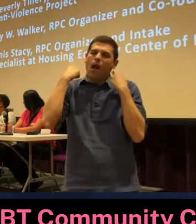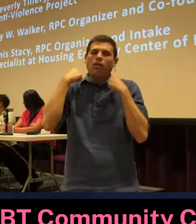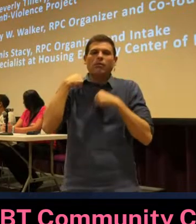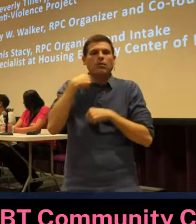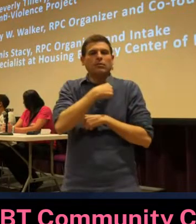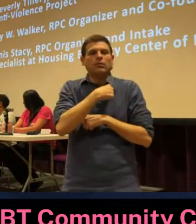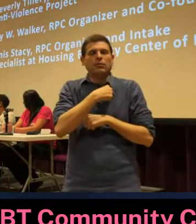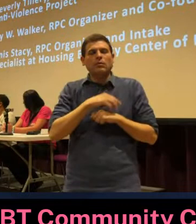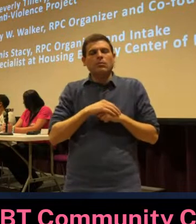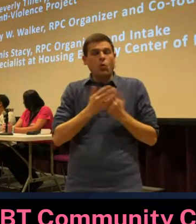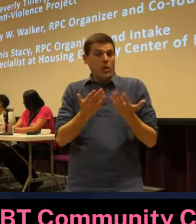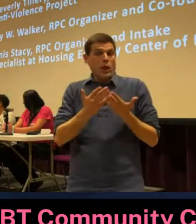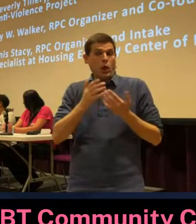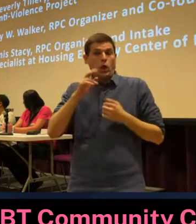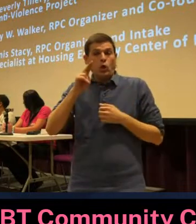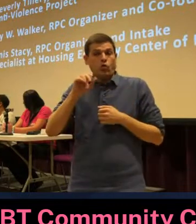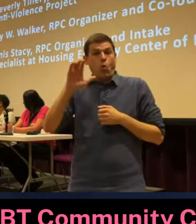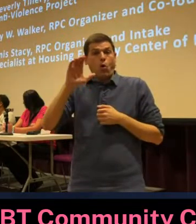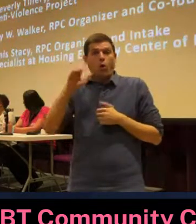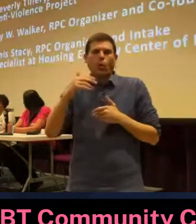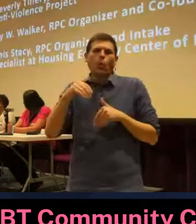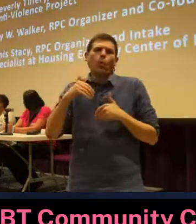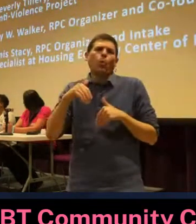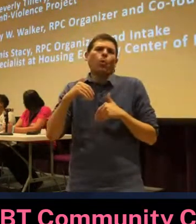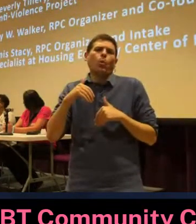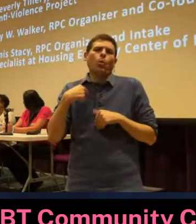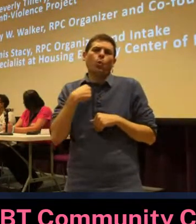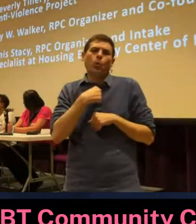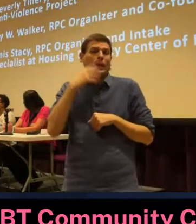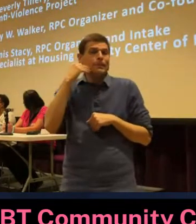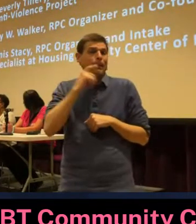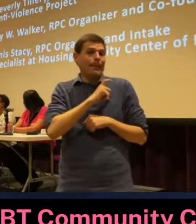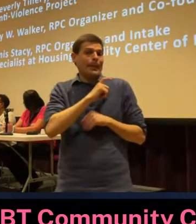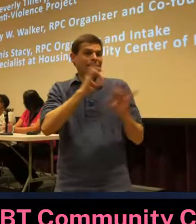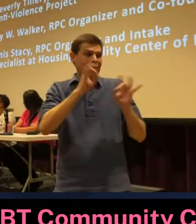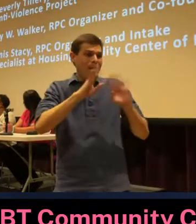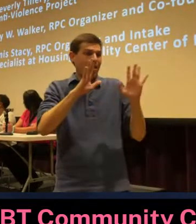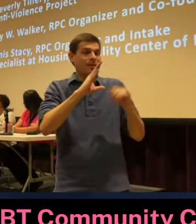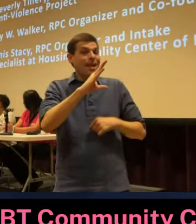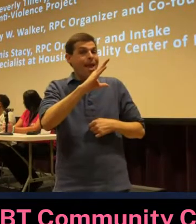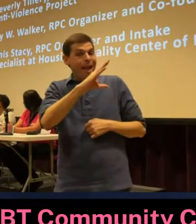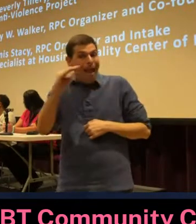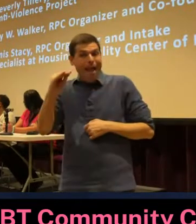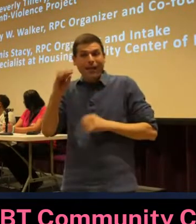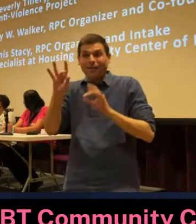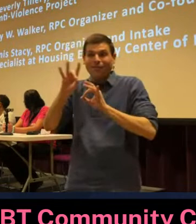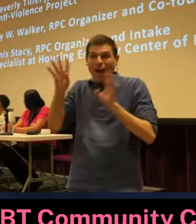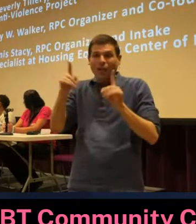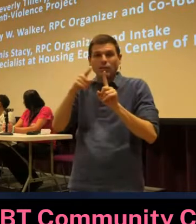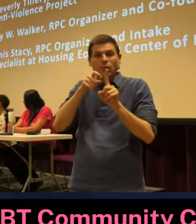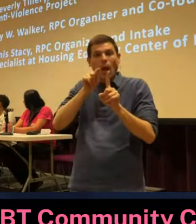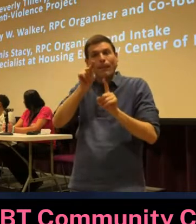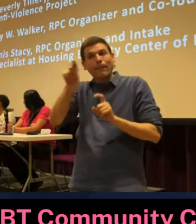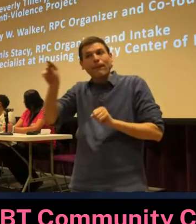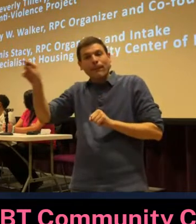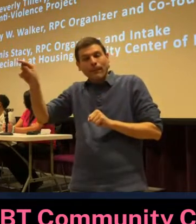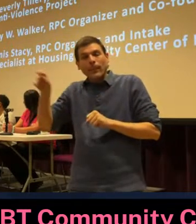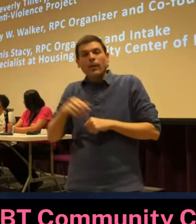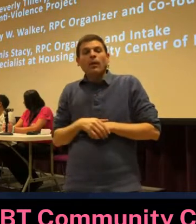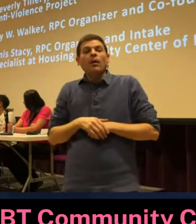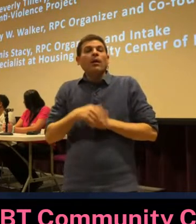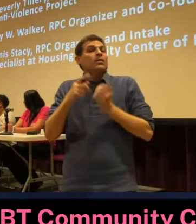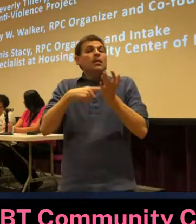in New York, our communities are facing a lot of other violence. Folks are being drugged